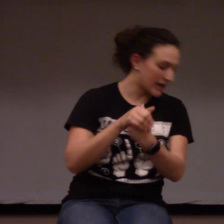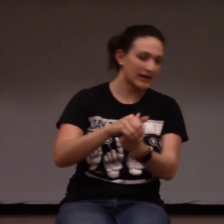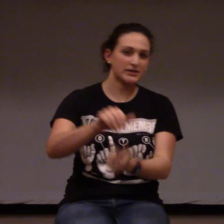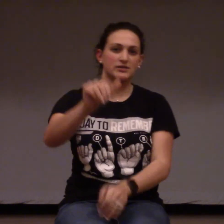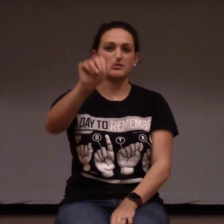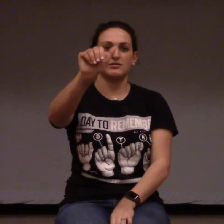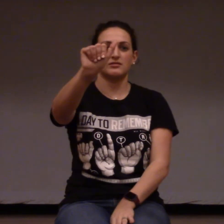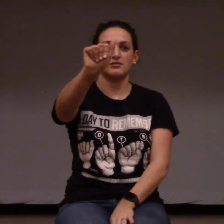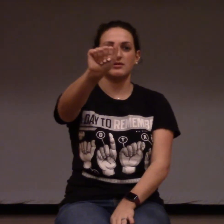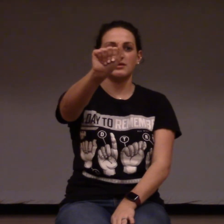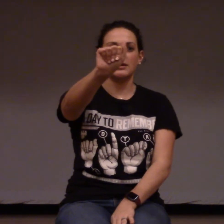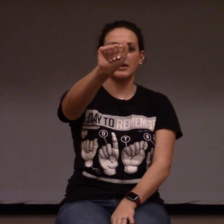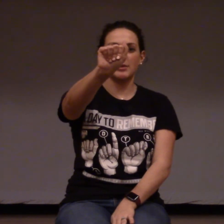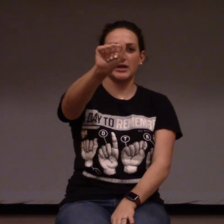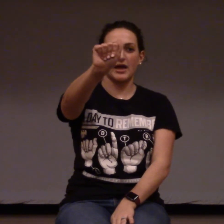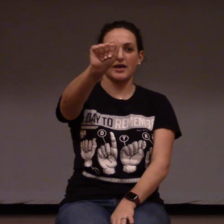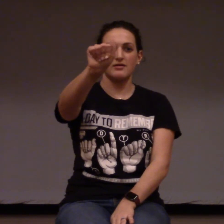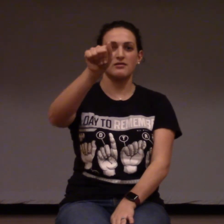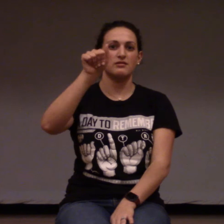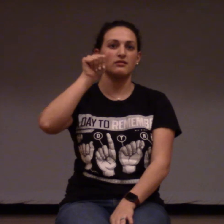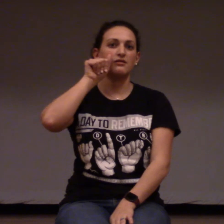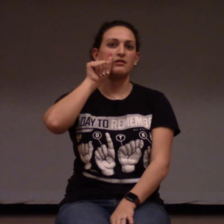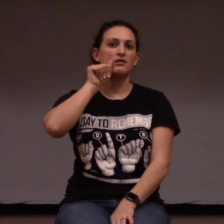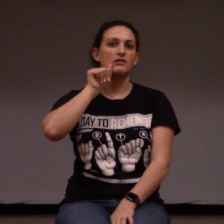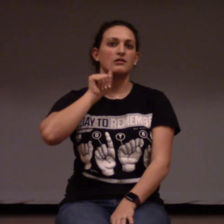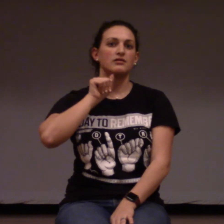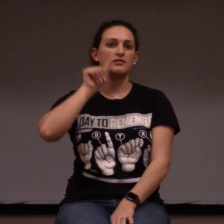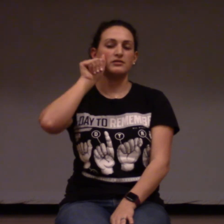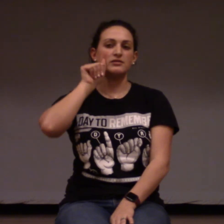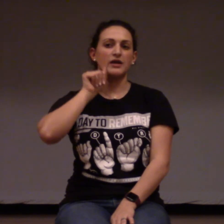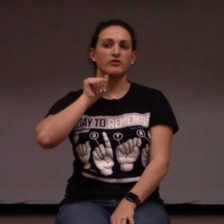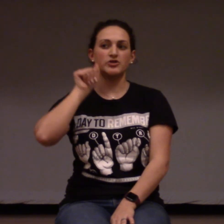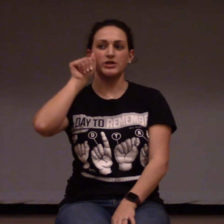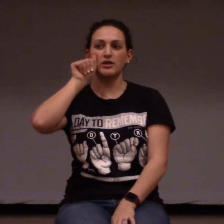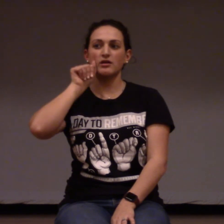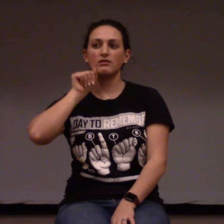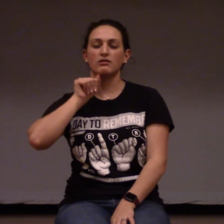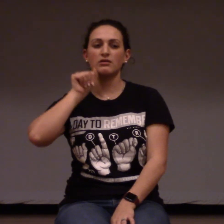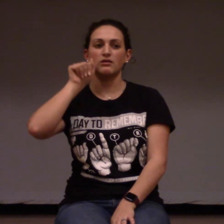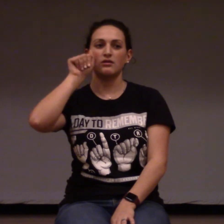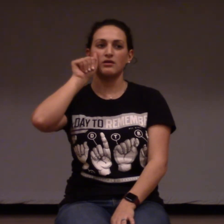Aunt is going to be an A, down your cheek.